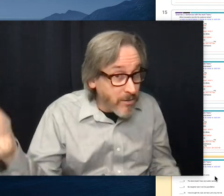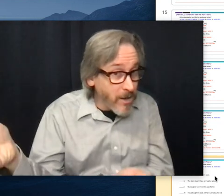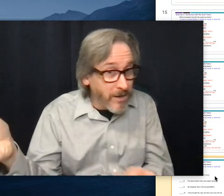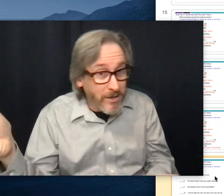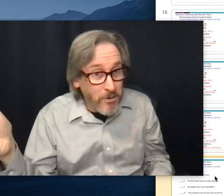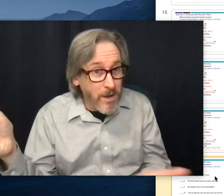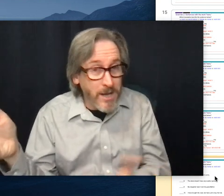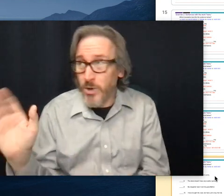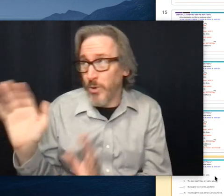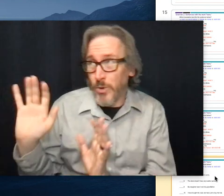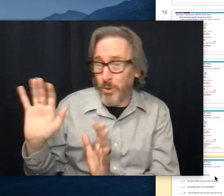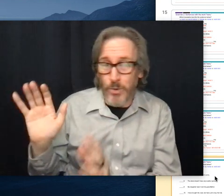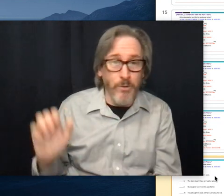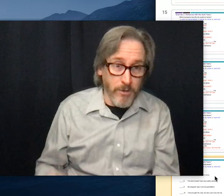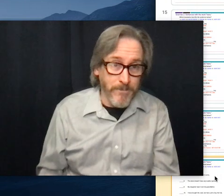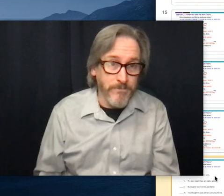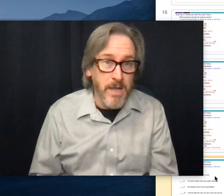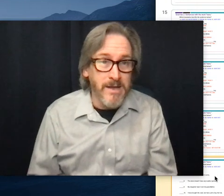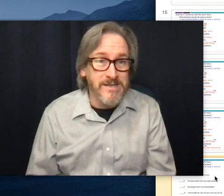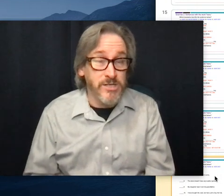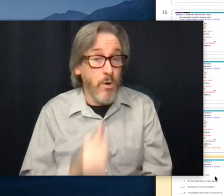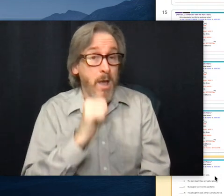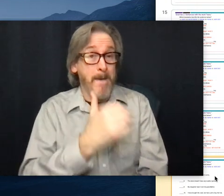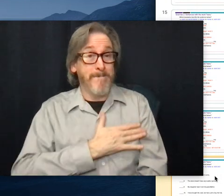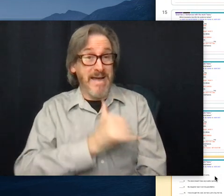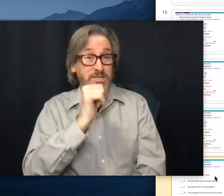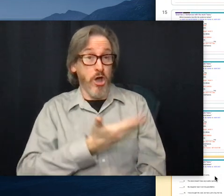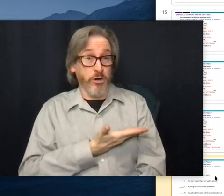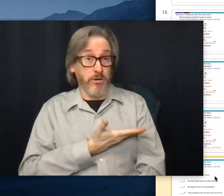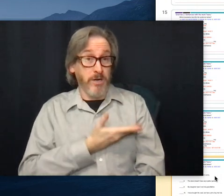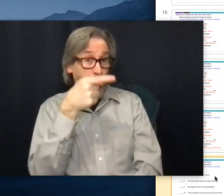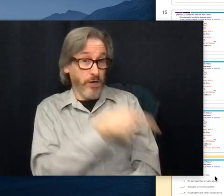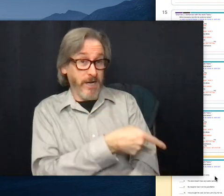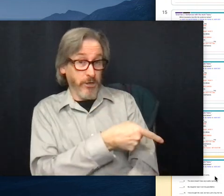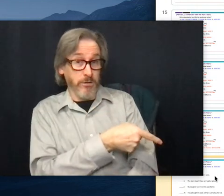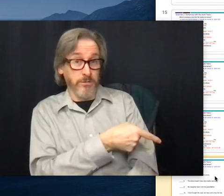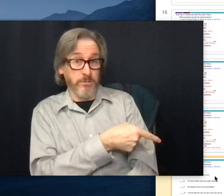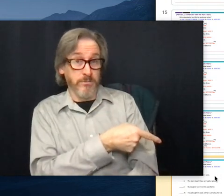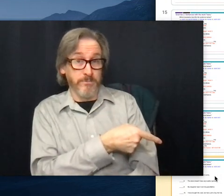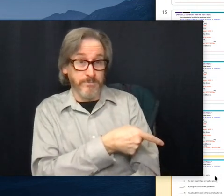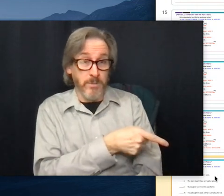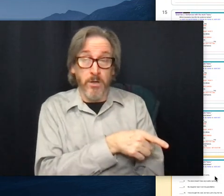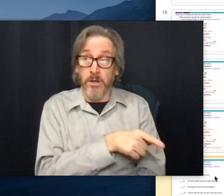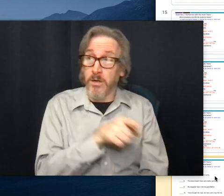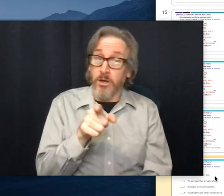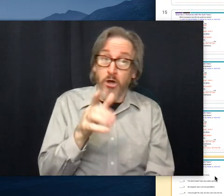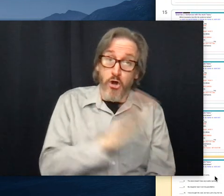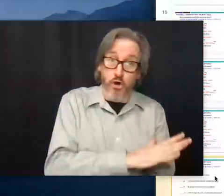Come on, no. Okay. So my daughter here,